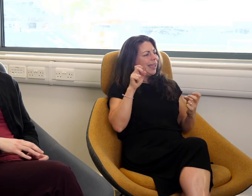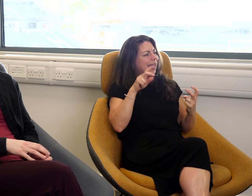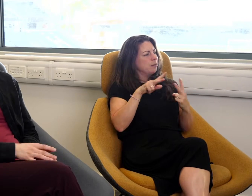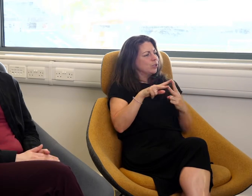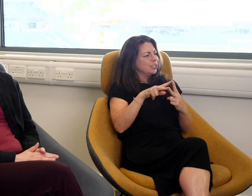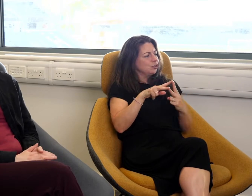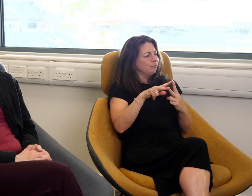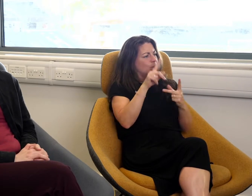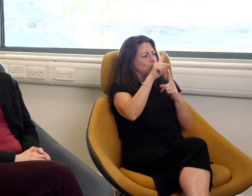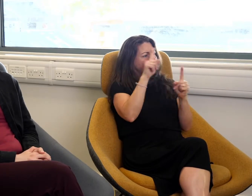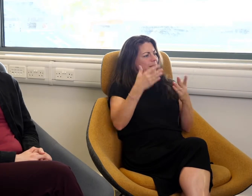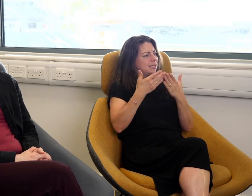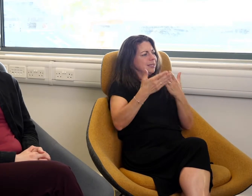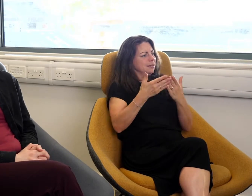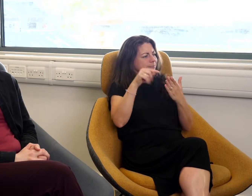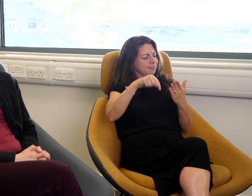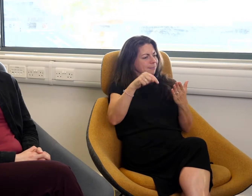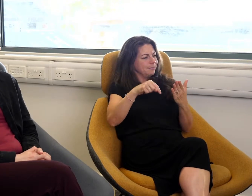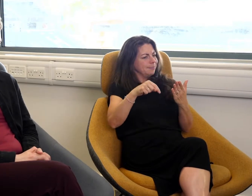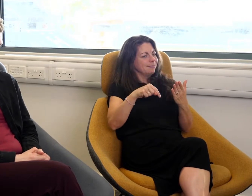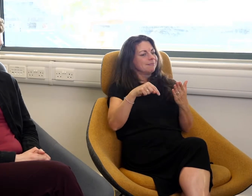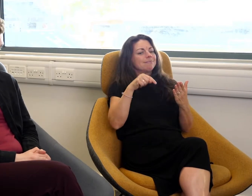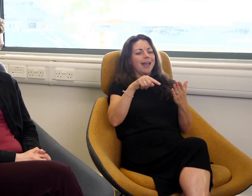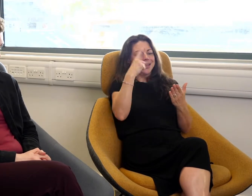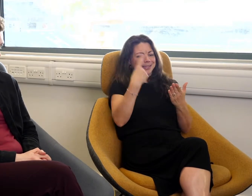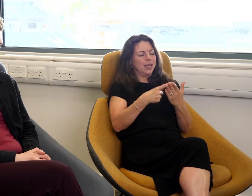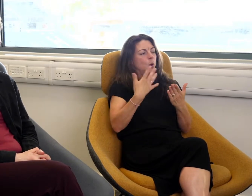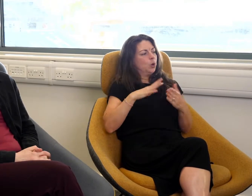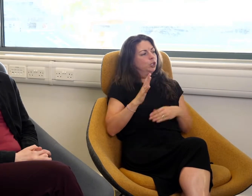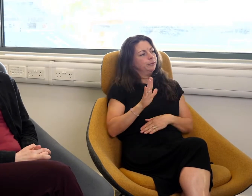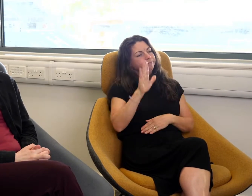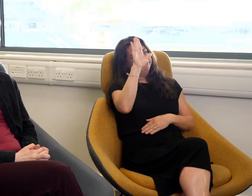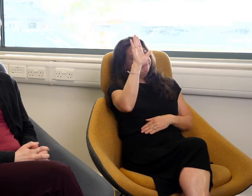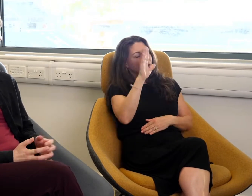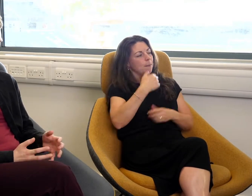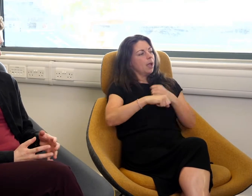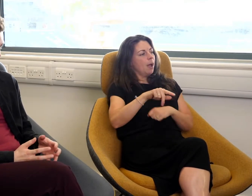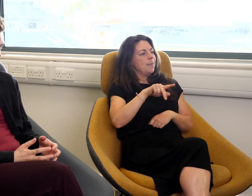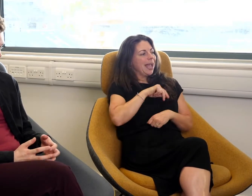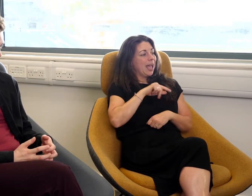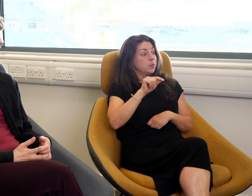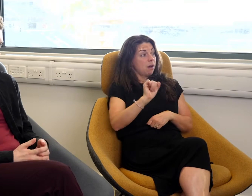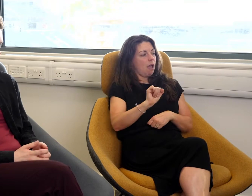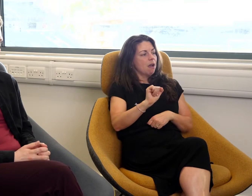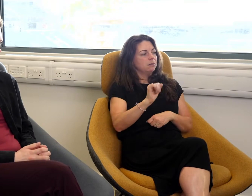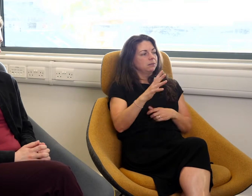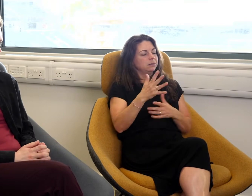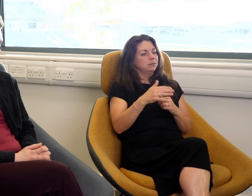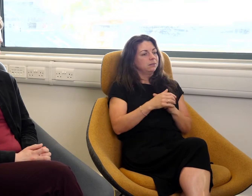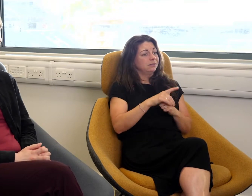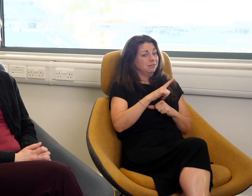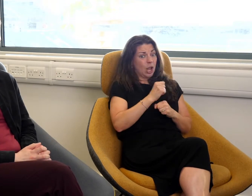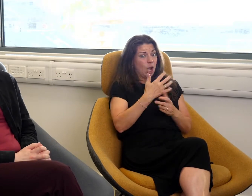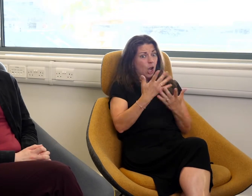was there that I decided I wanted to stand to be a councillor, because again, it's something that lots of people don't realise you can do,